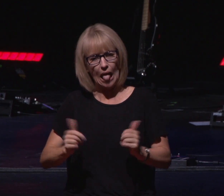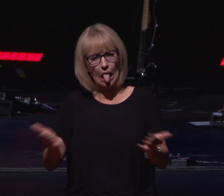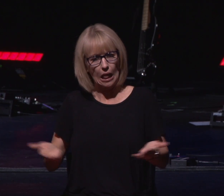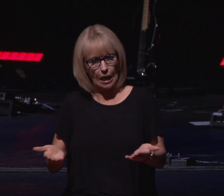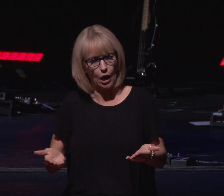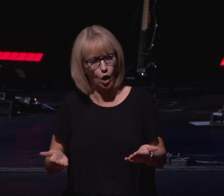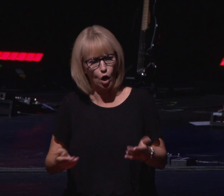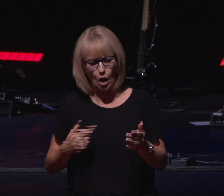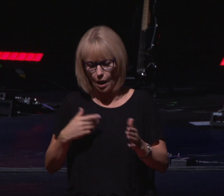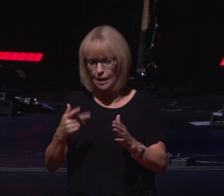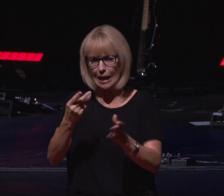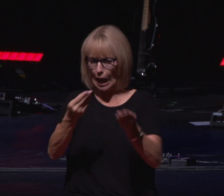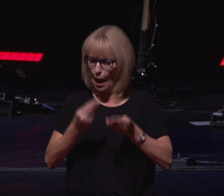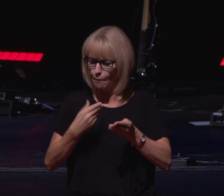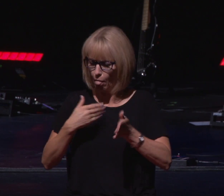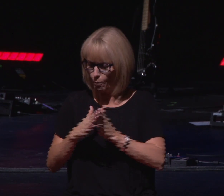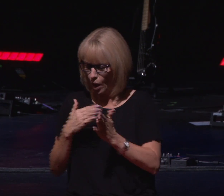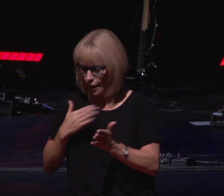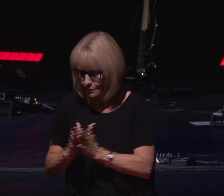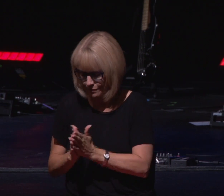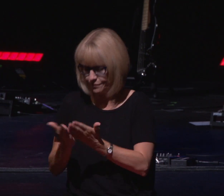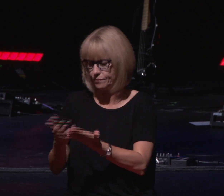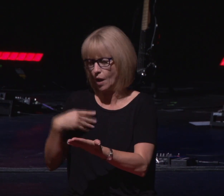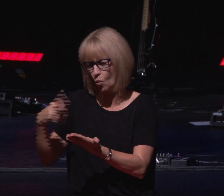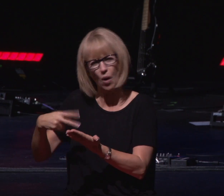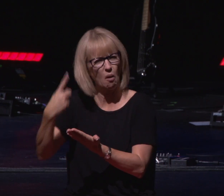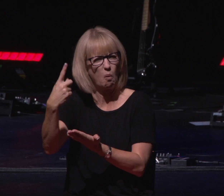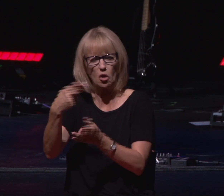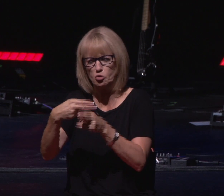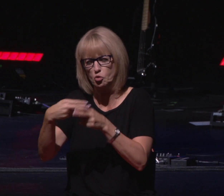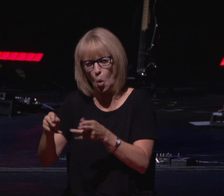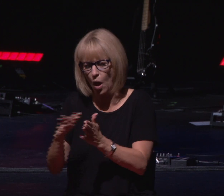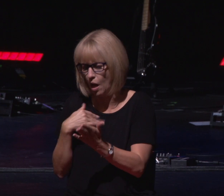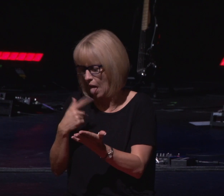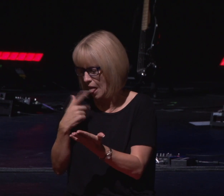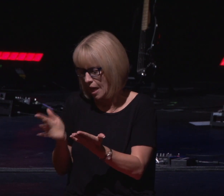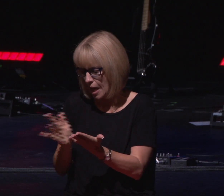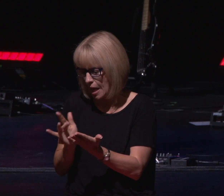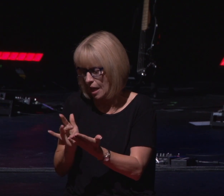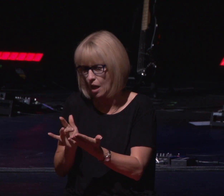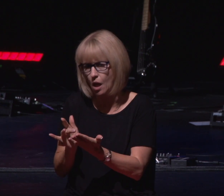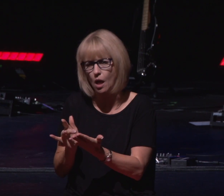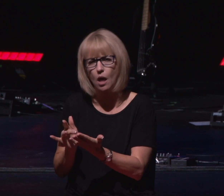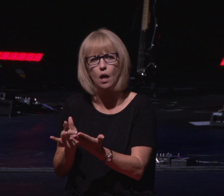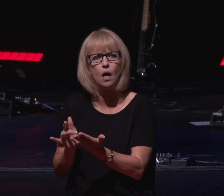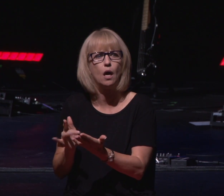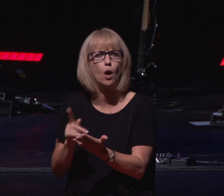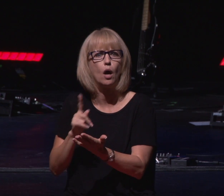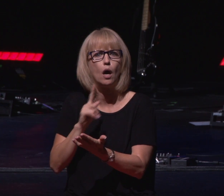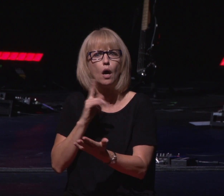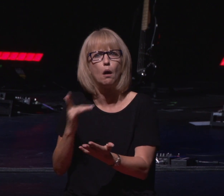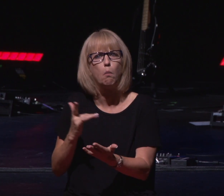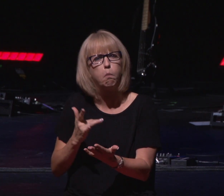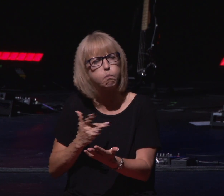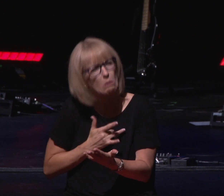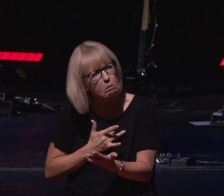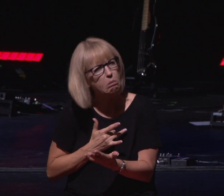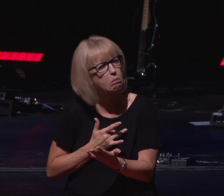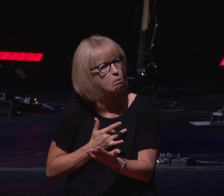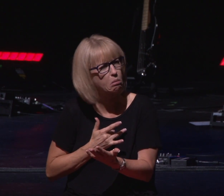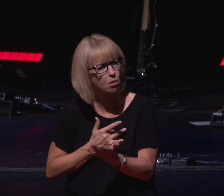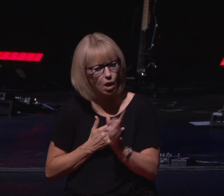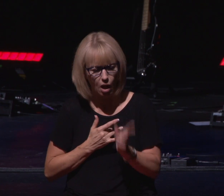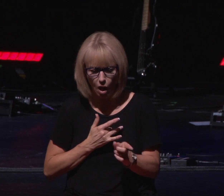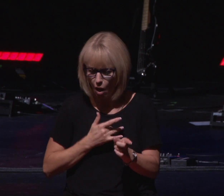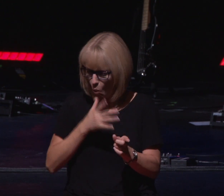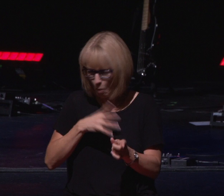really messed with me. It was written by a minority. And she's writing and saying, these are the difficulties that I face in life.